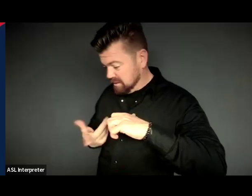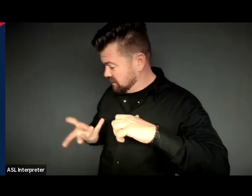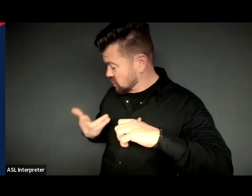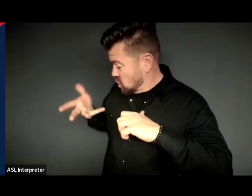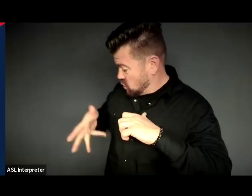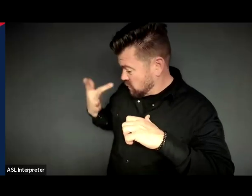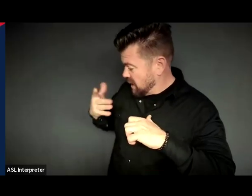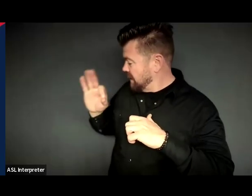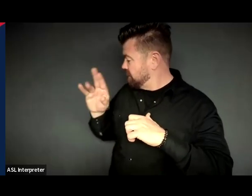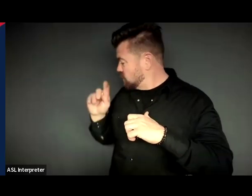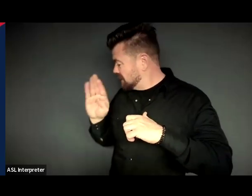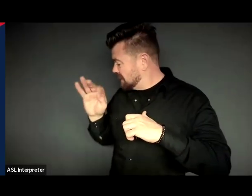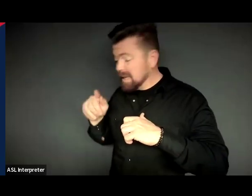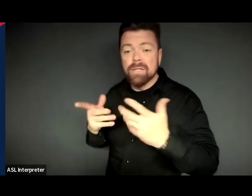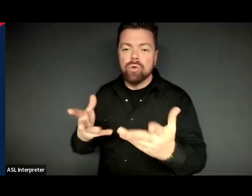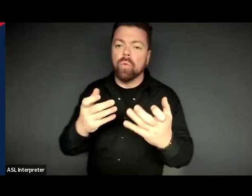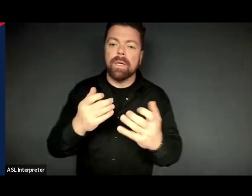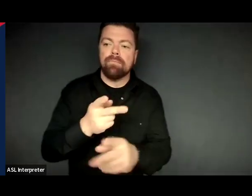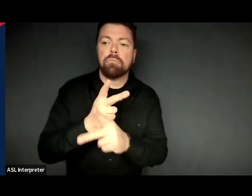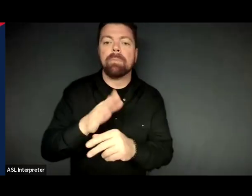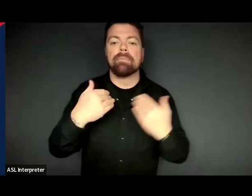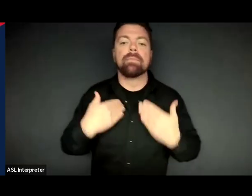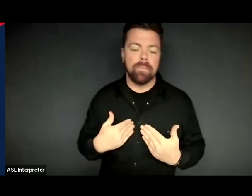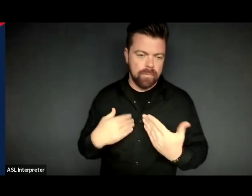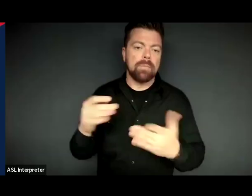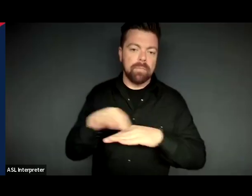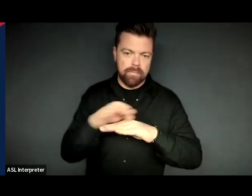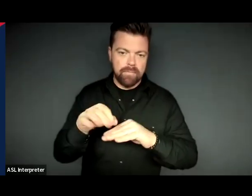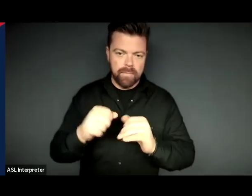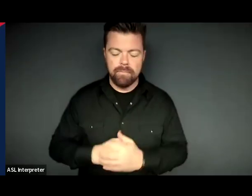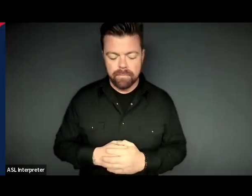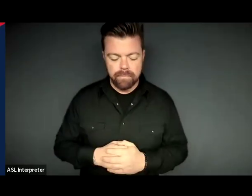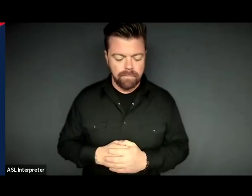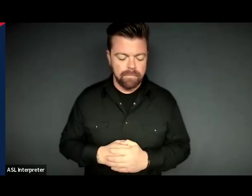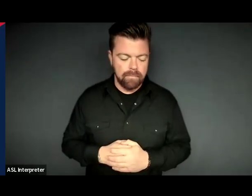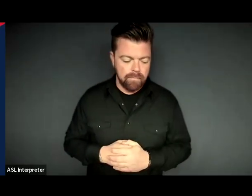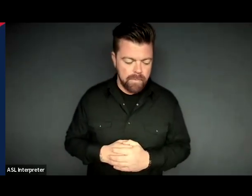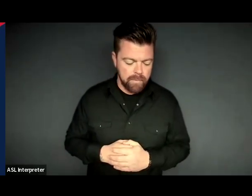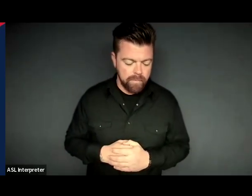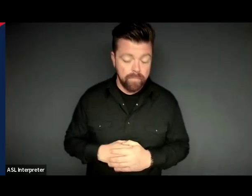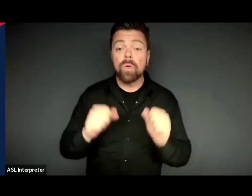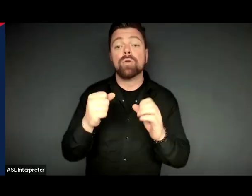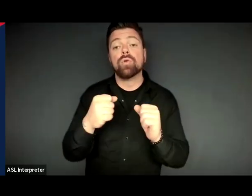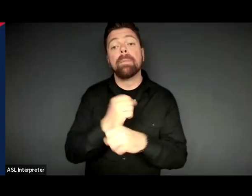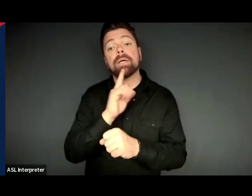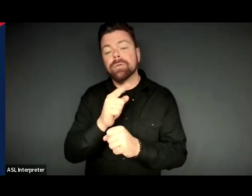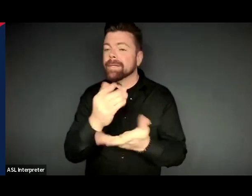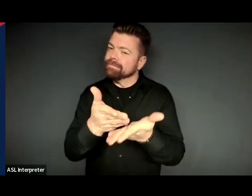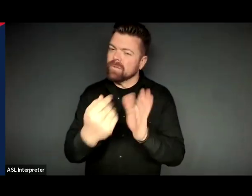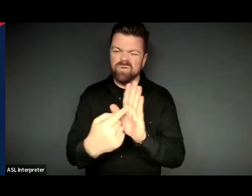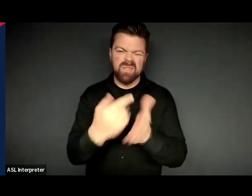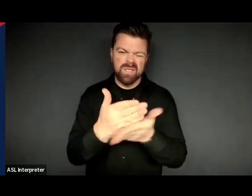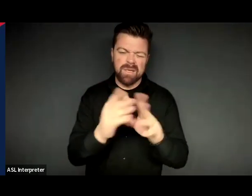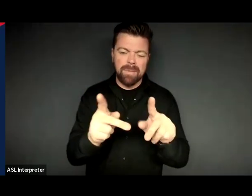always, if they work or not. You always keep your body parts. So just be sure and know. Some people, when they get